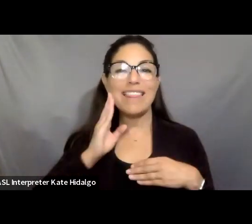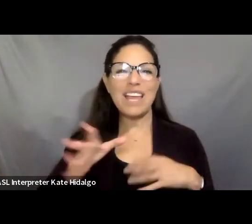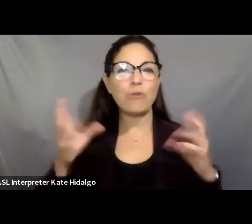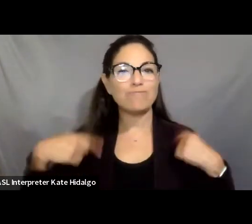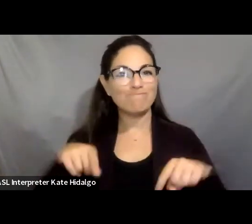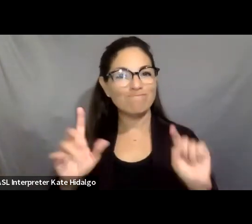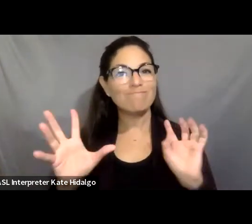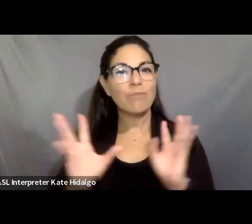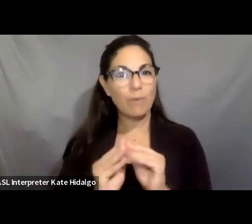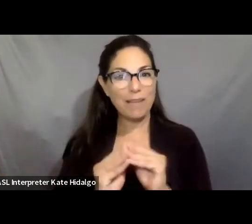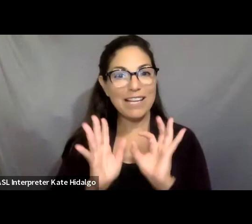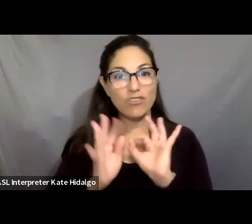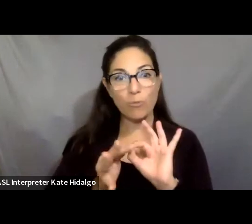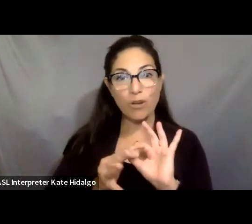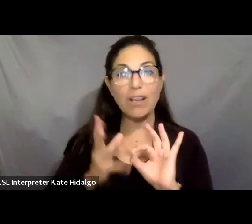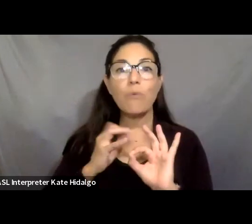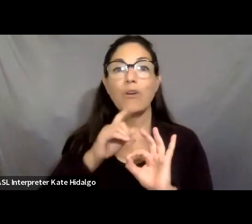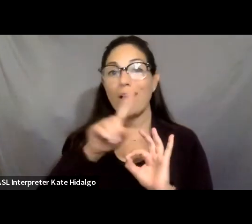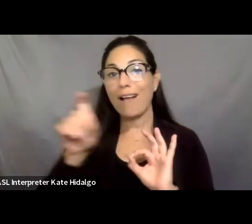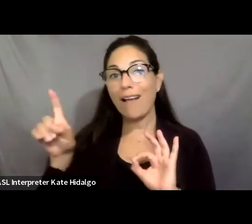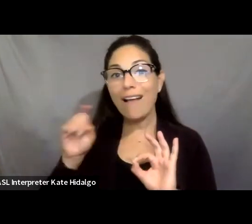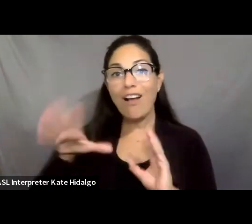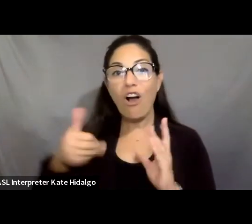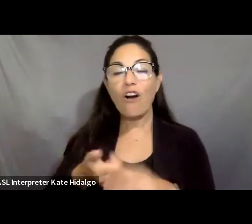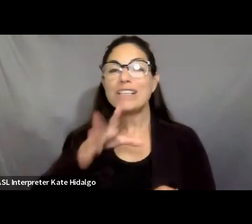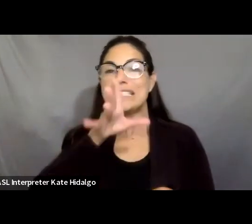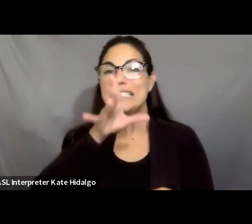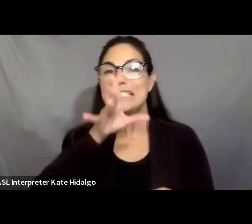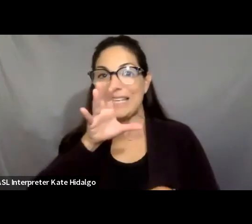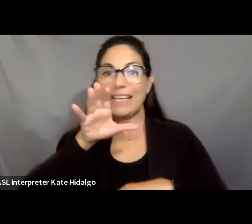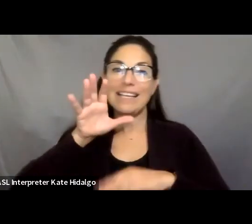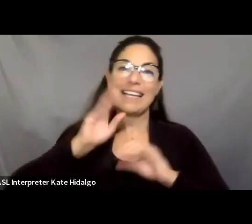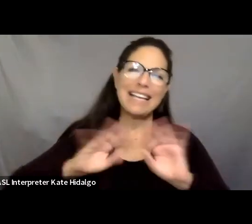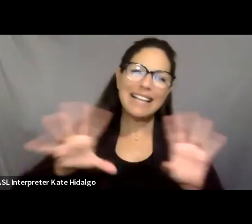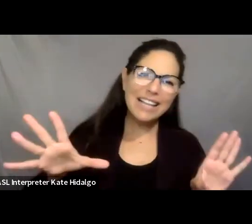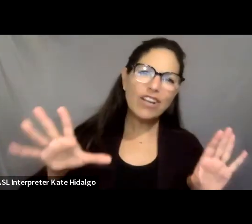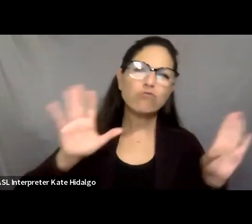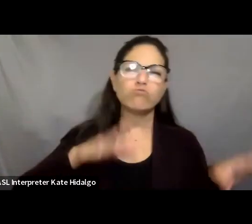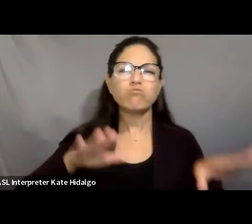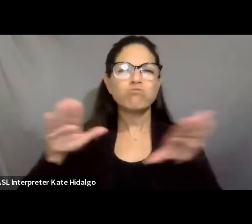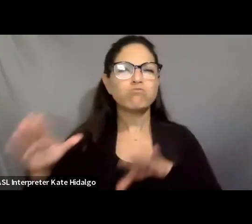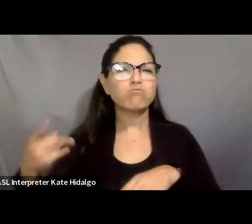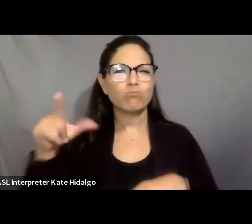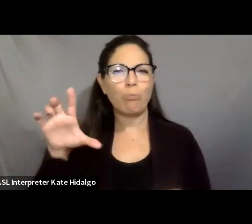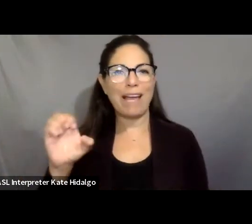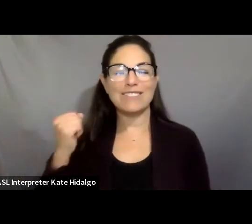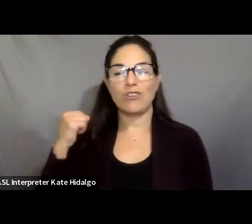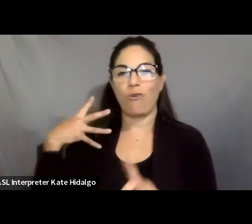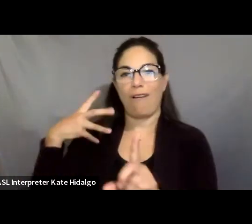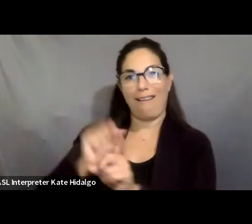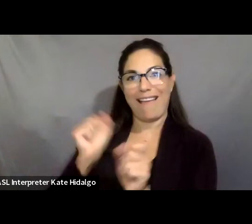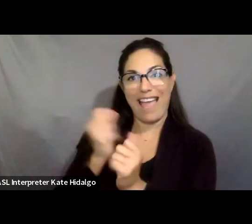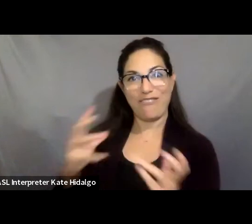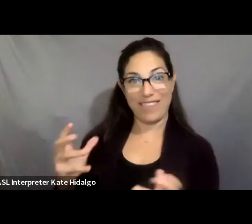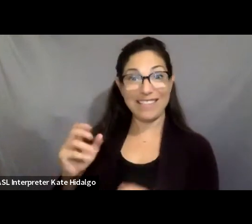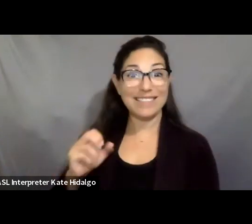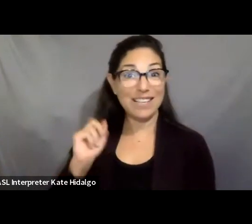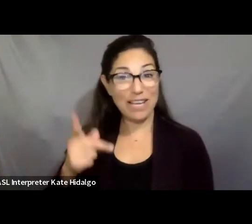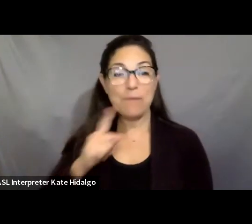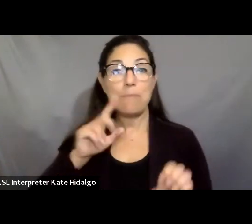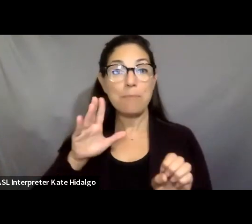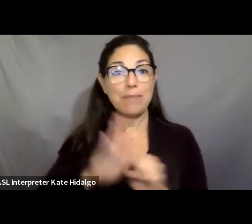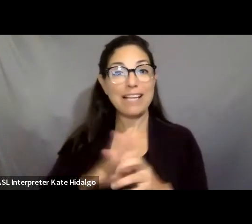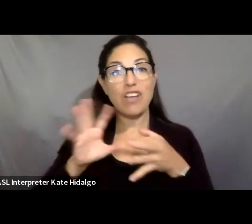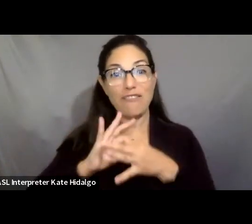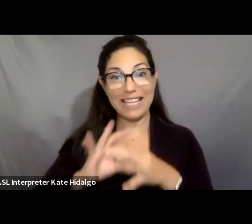this evening. We'd like to ask everyone to speak at a clear and reasonable pace for our interpreters. Thank you. Let's do the Pledge of